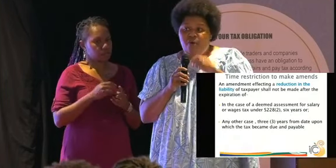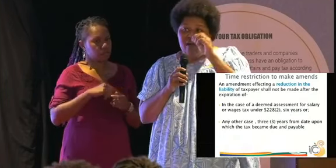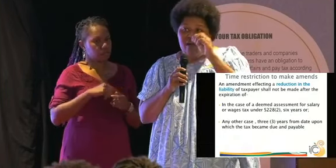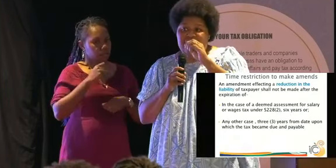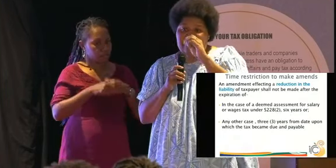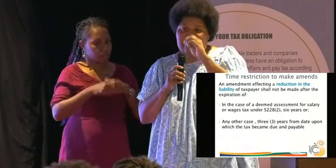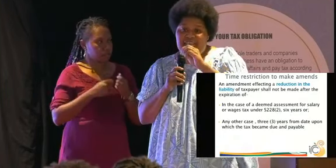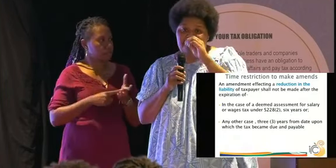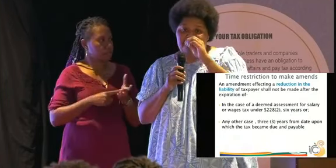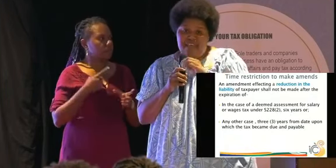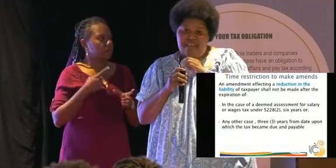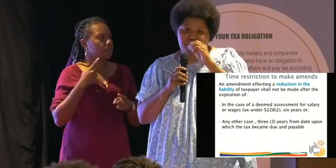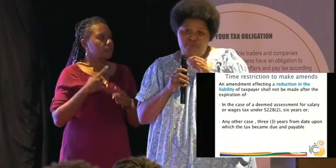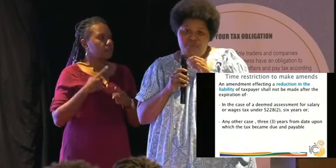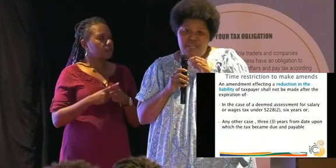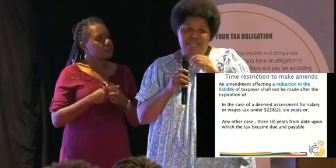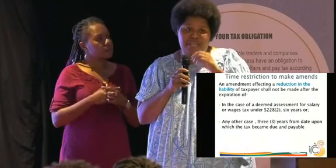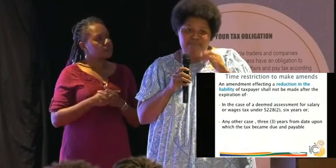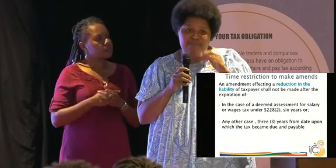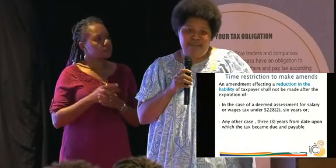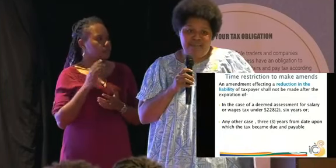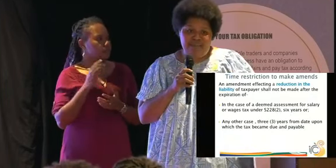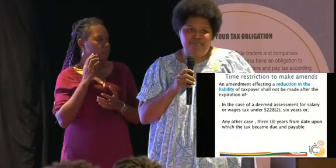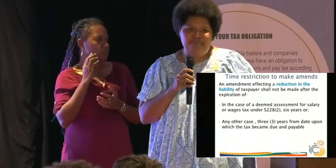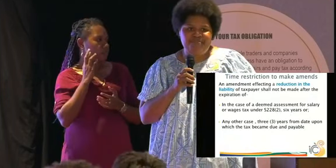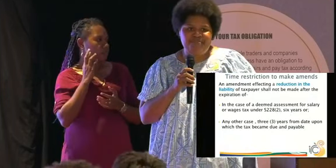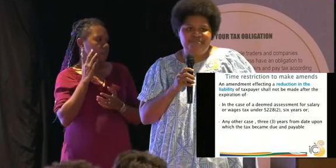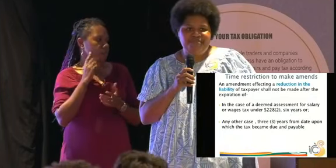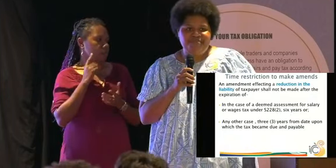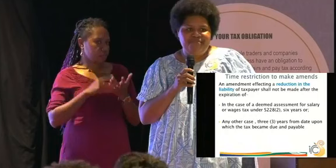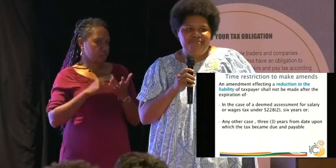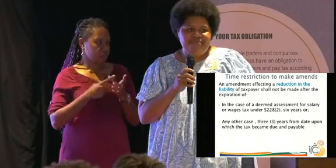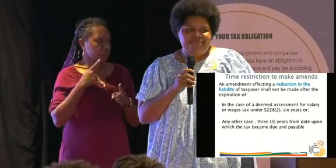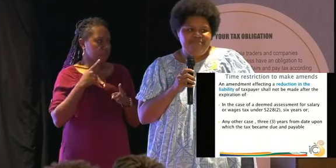years when the tax fell due and became payable.